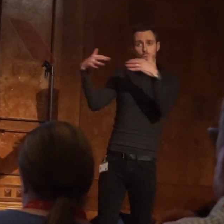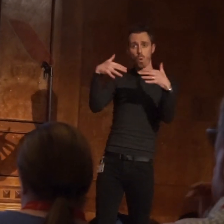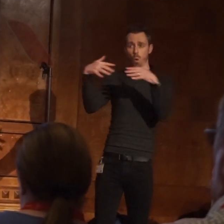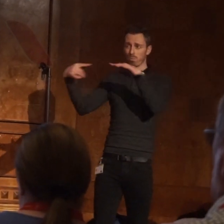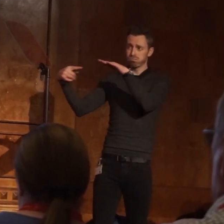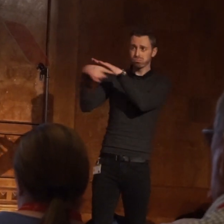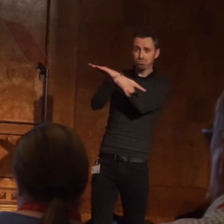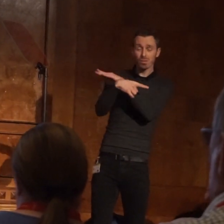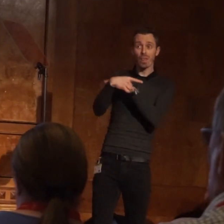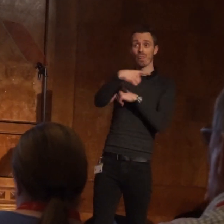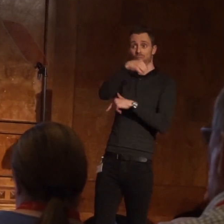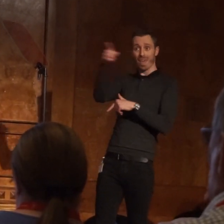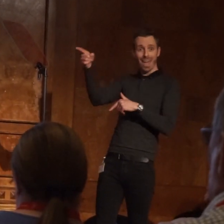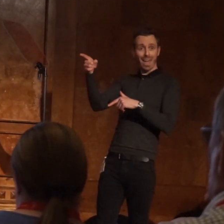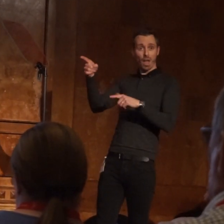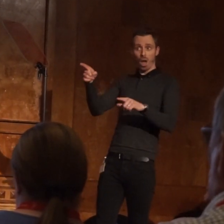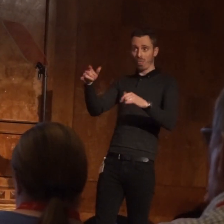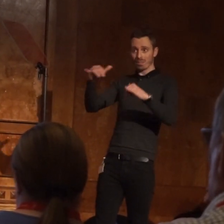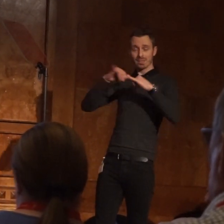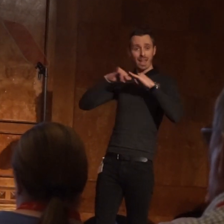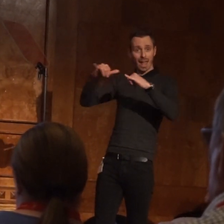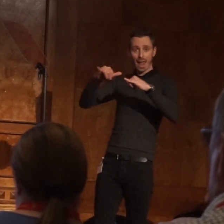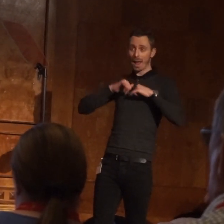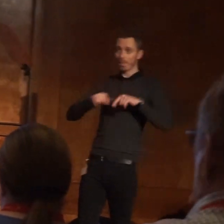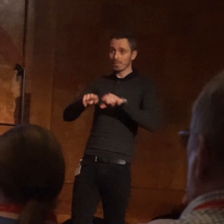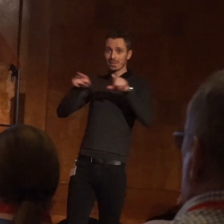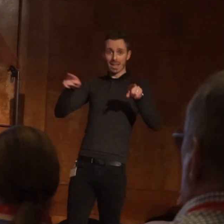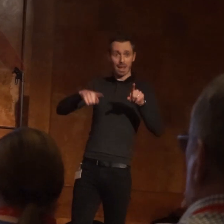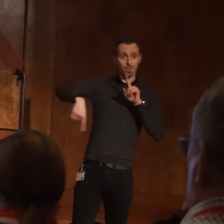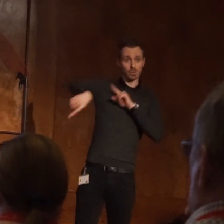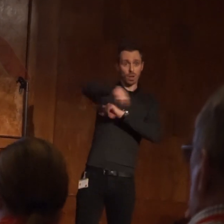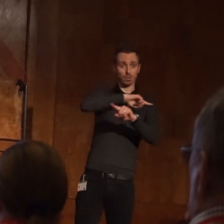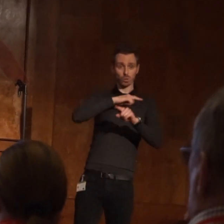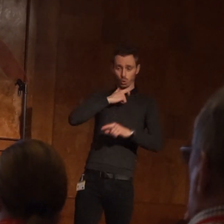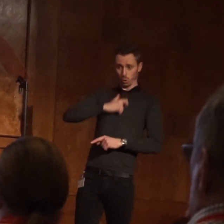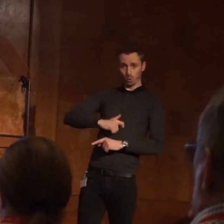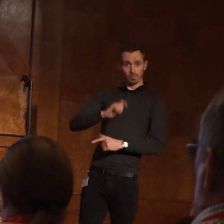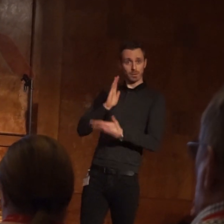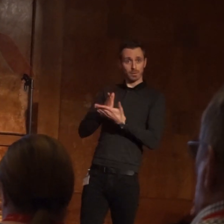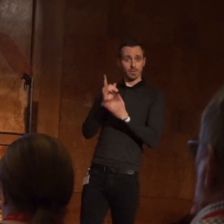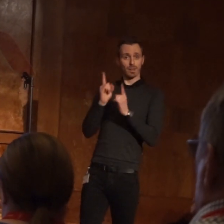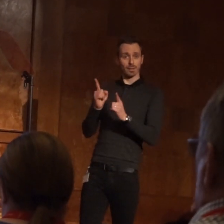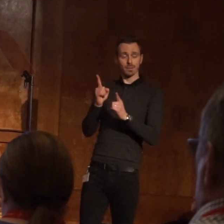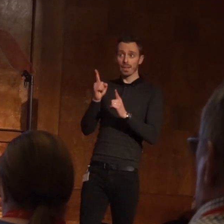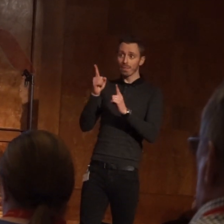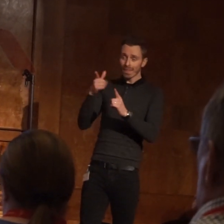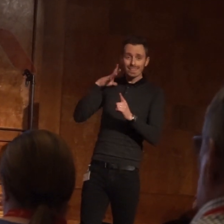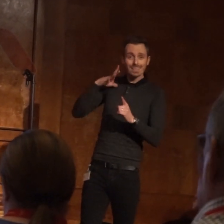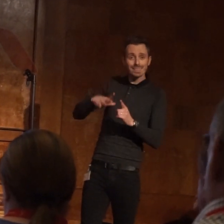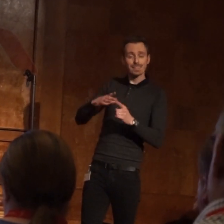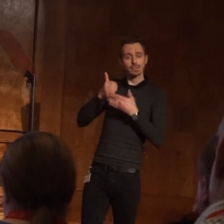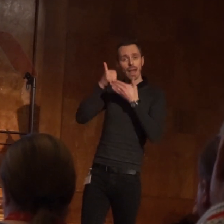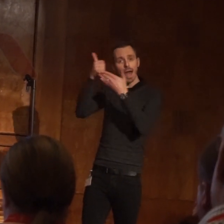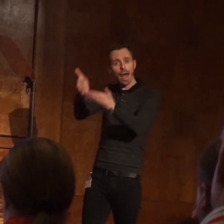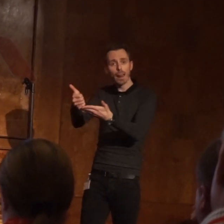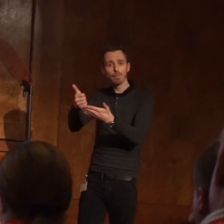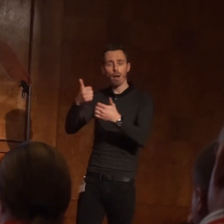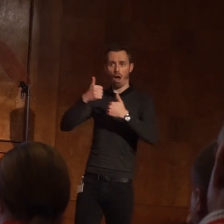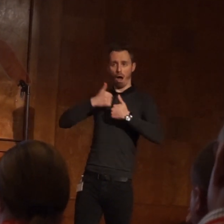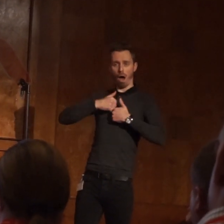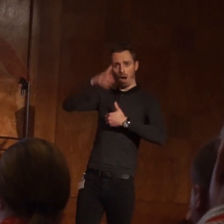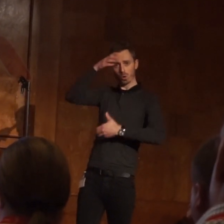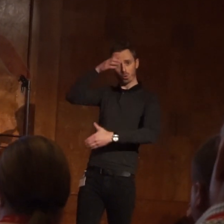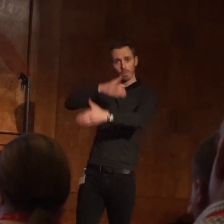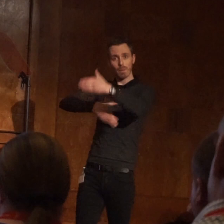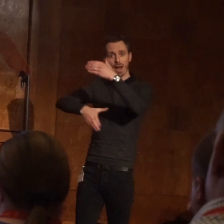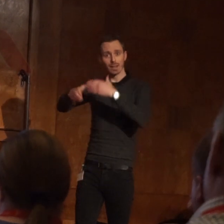human beings like all of us, who deserve our help and our humanity, something the